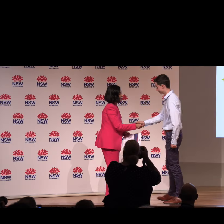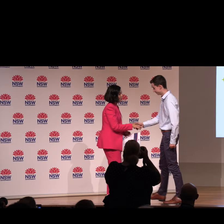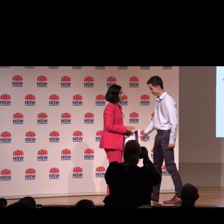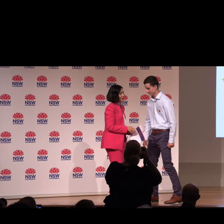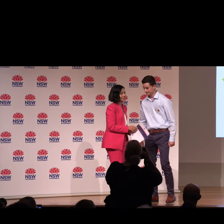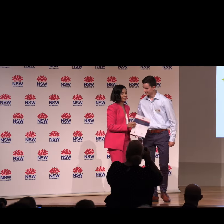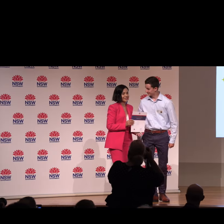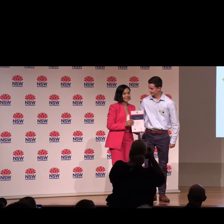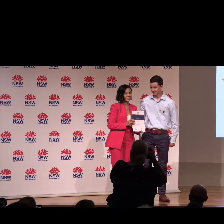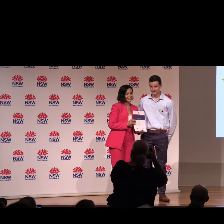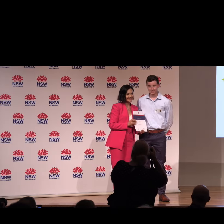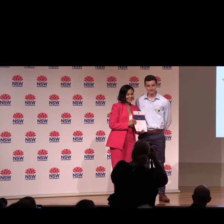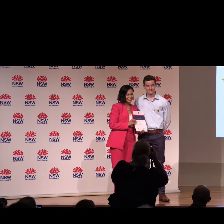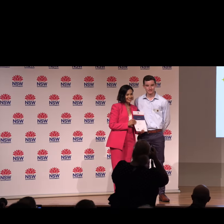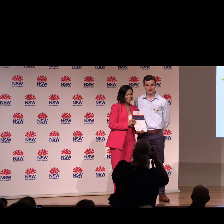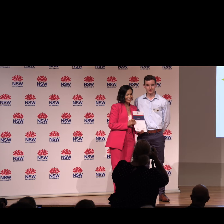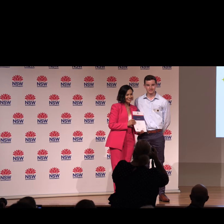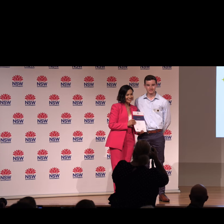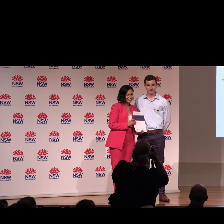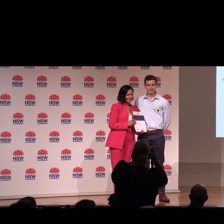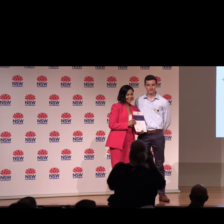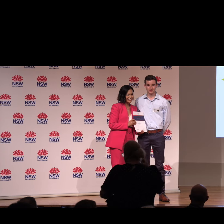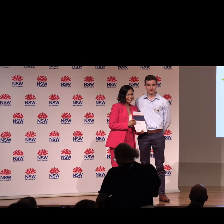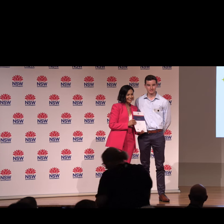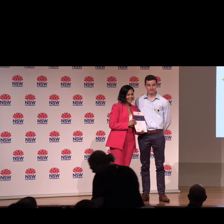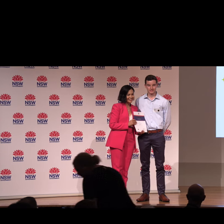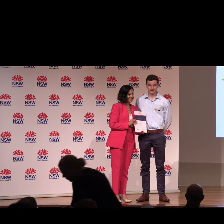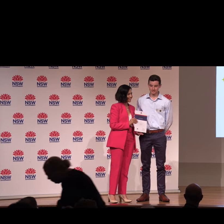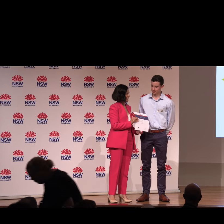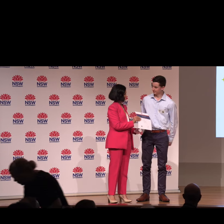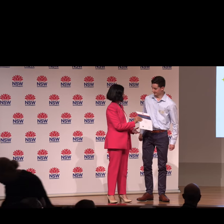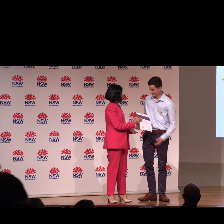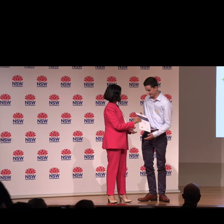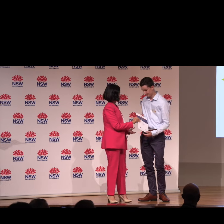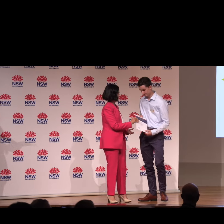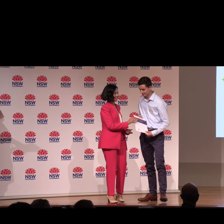English Advanced, Kang Nguyen Ho, North Sydney Boys High School.